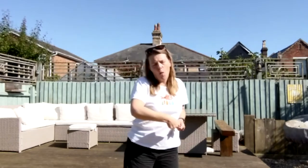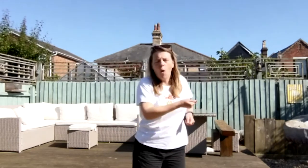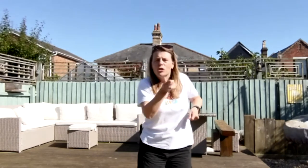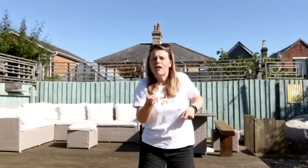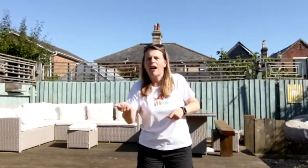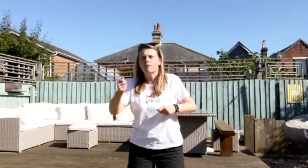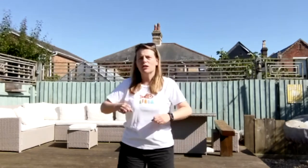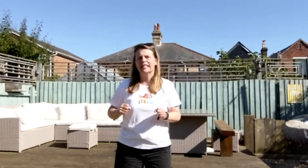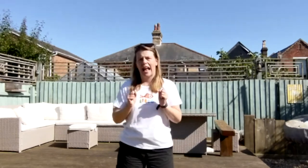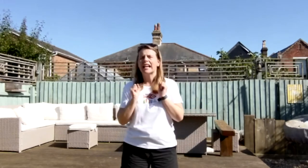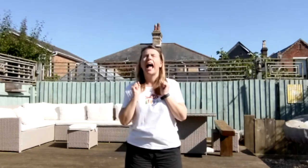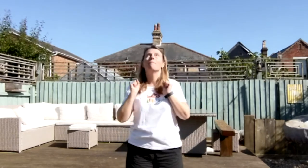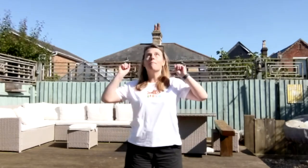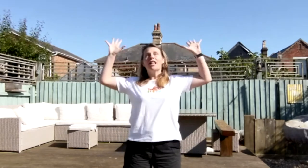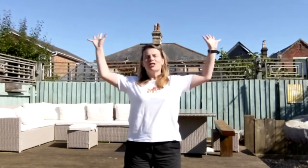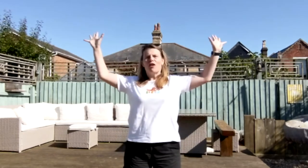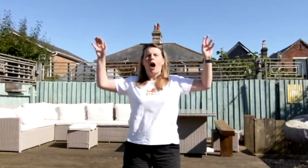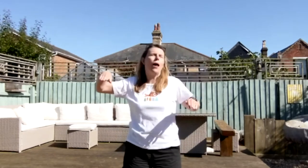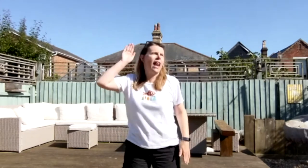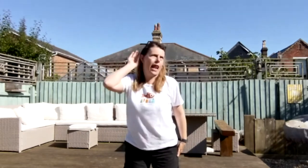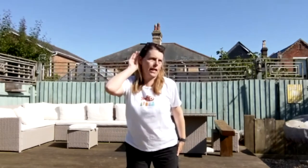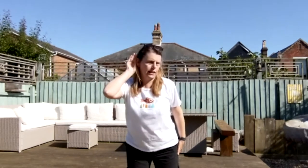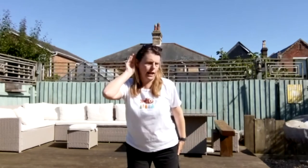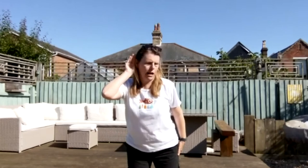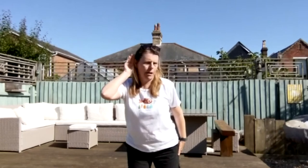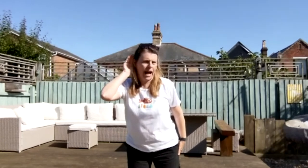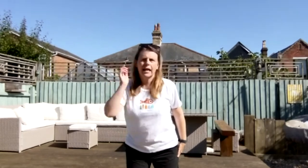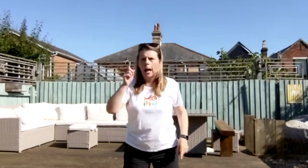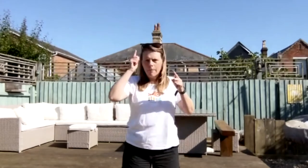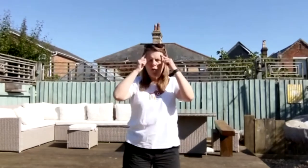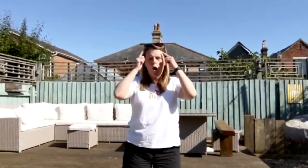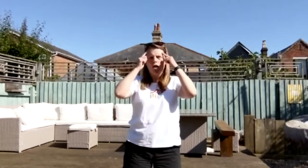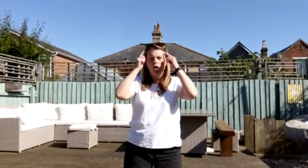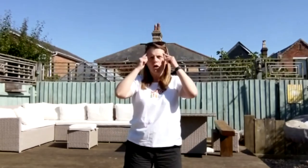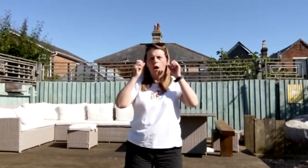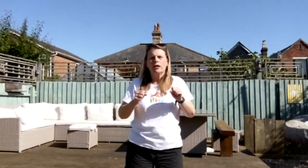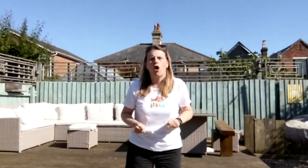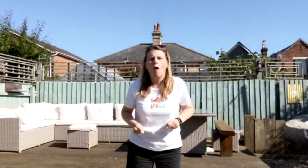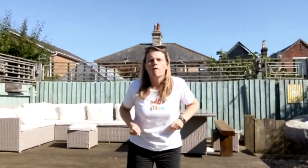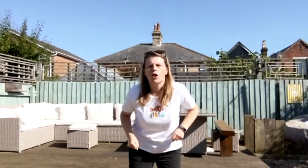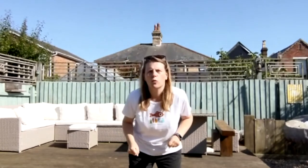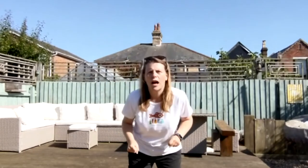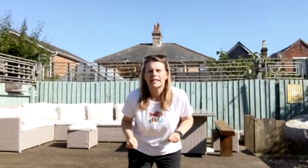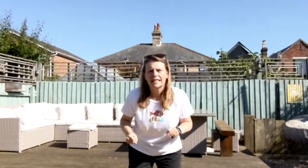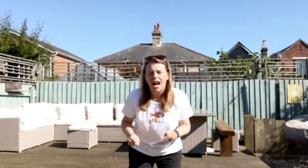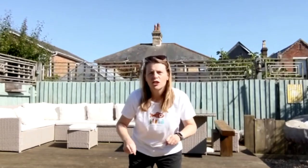to water our roots, help us grow. Listen, we'll obey, before you know it, your fruit will start